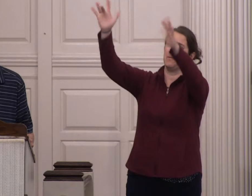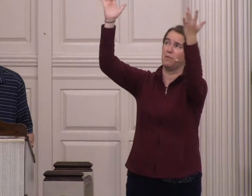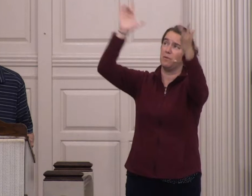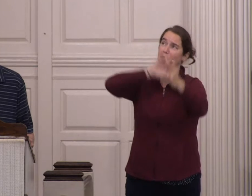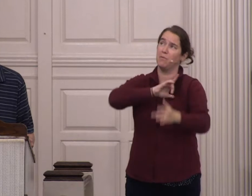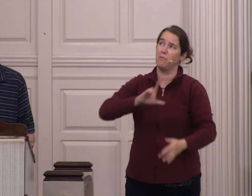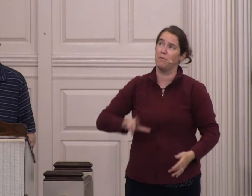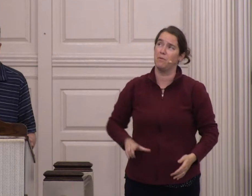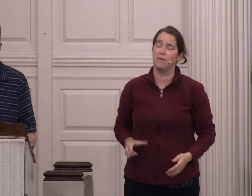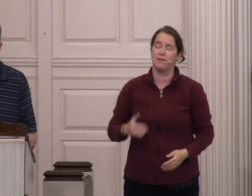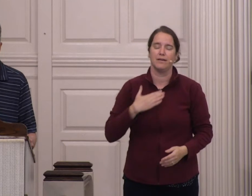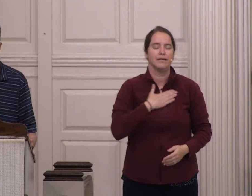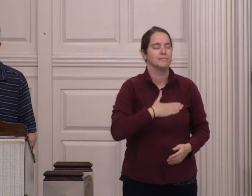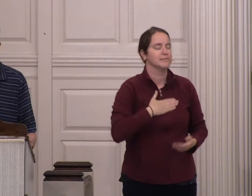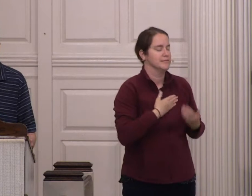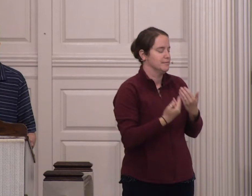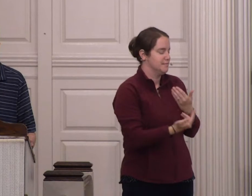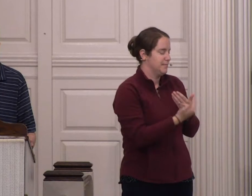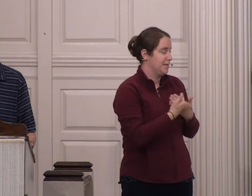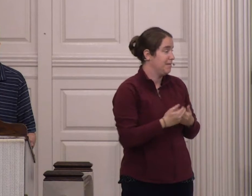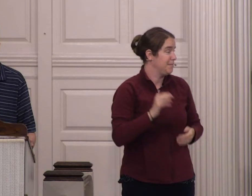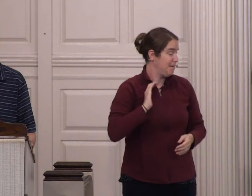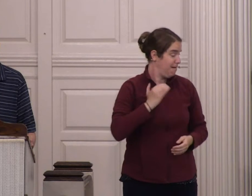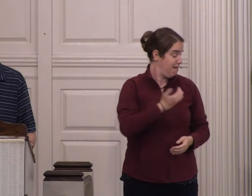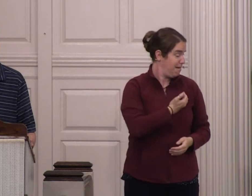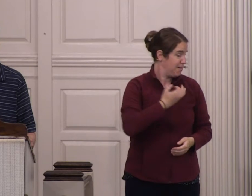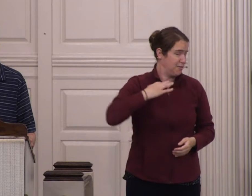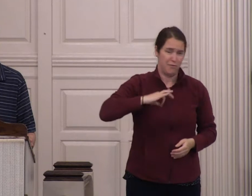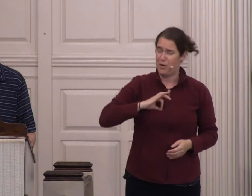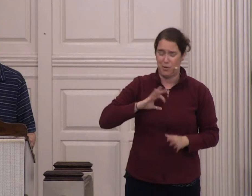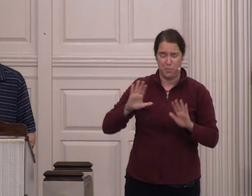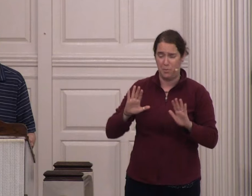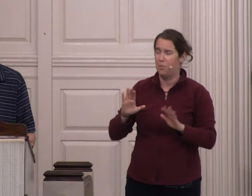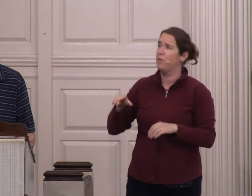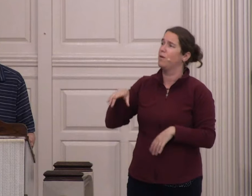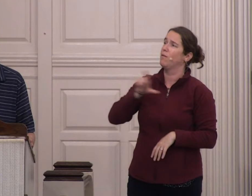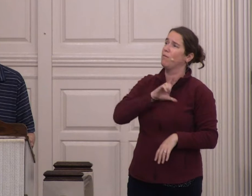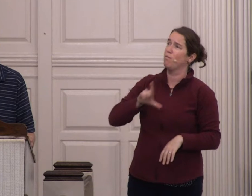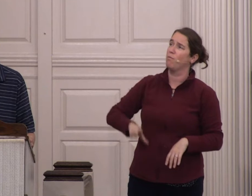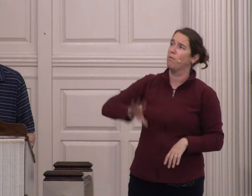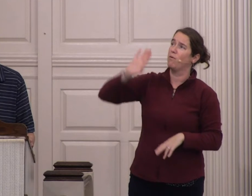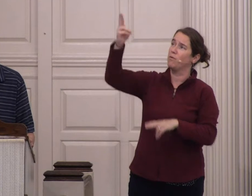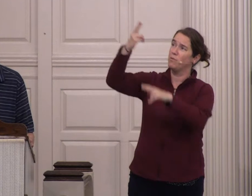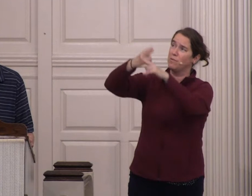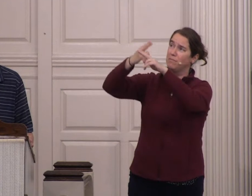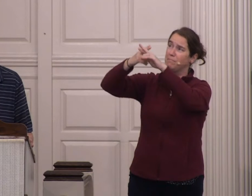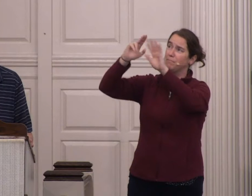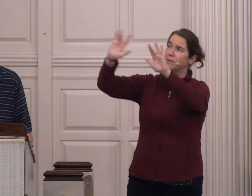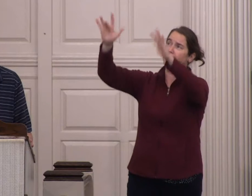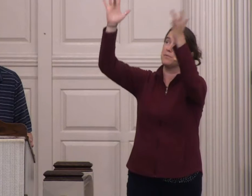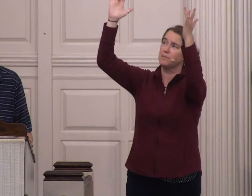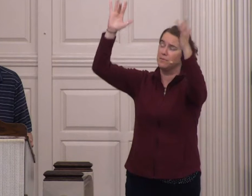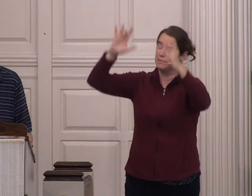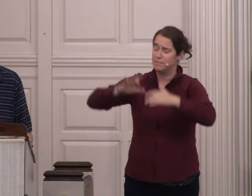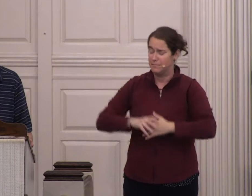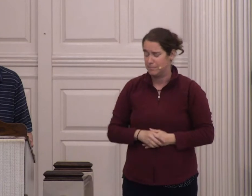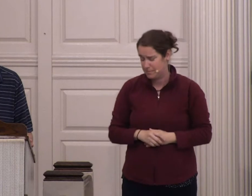glory. Not to us, O Lord, but to your name give the glory.